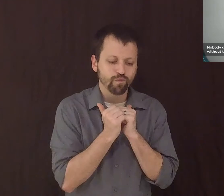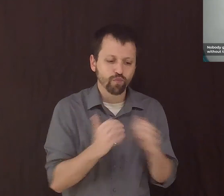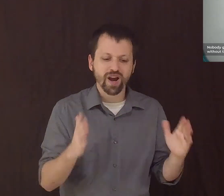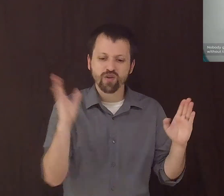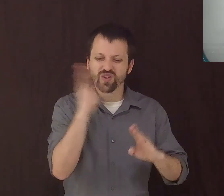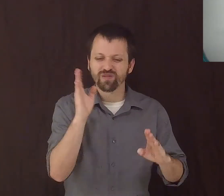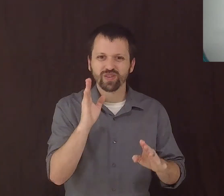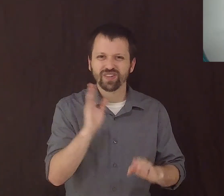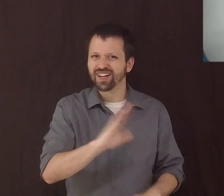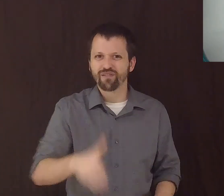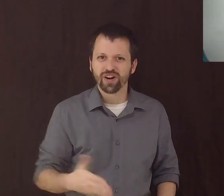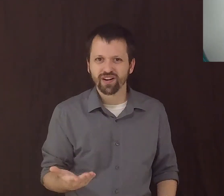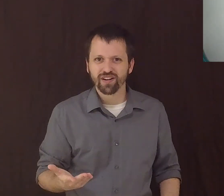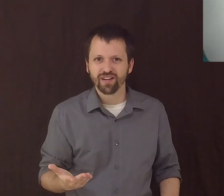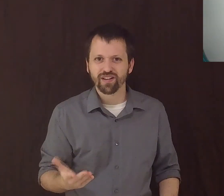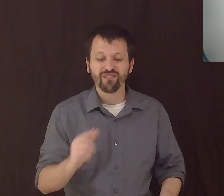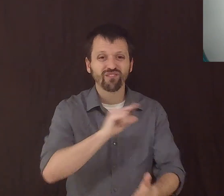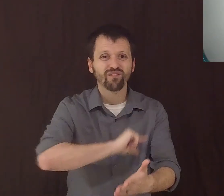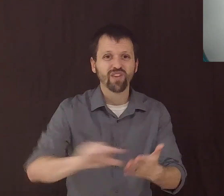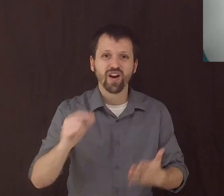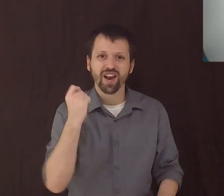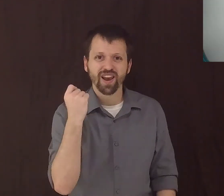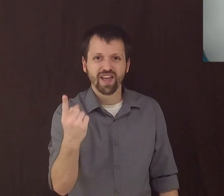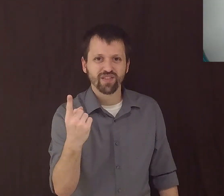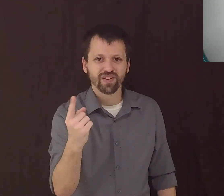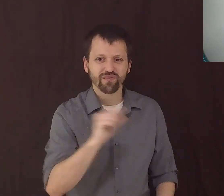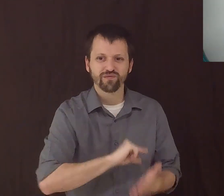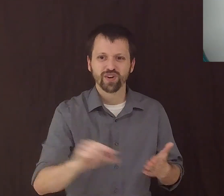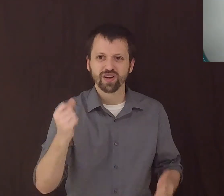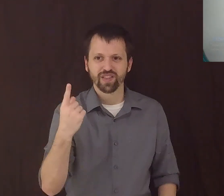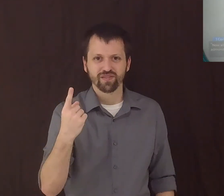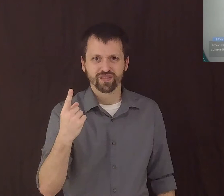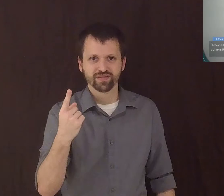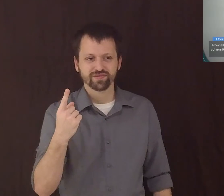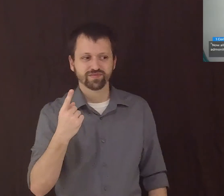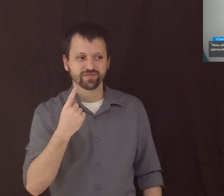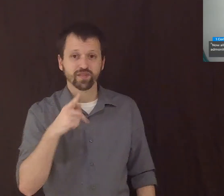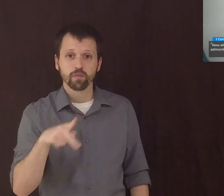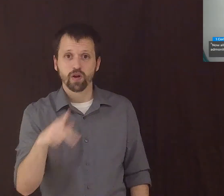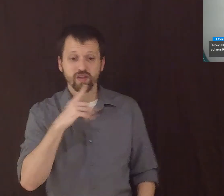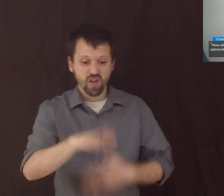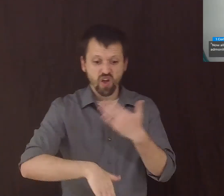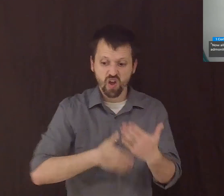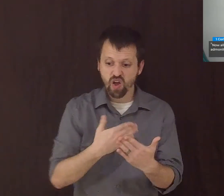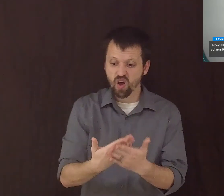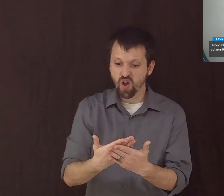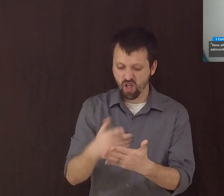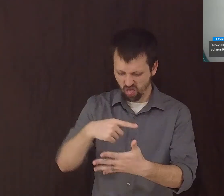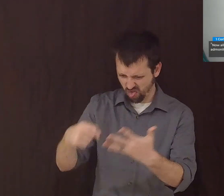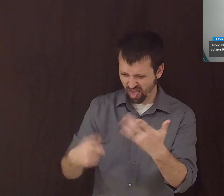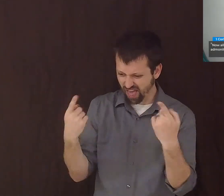of adversity. If you look at verse number 11, let's skip down here. Verse number 11, he says, now all these things happened to them